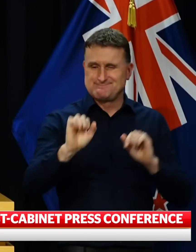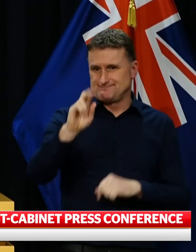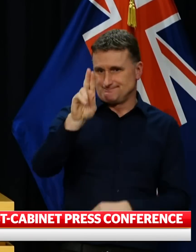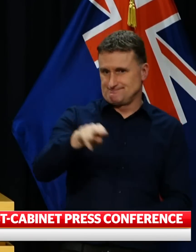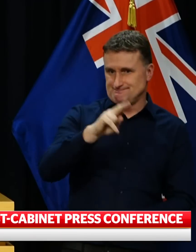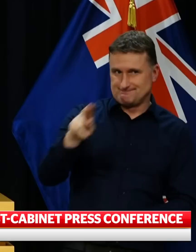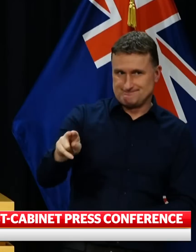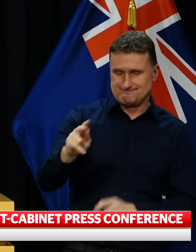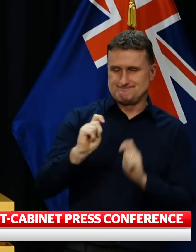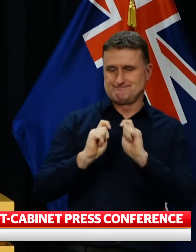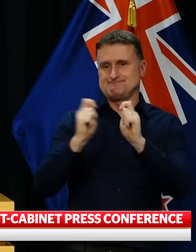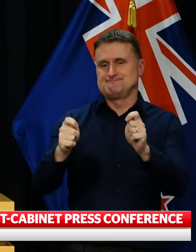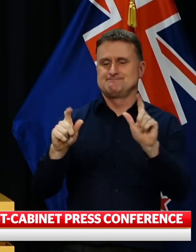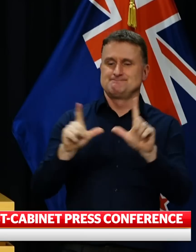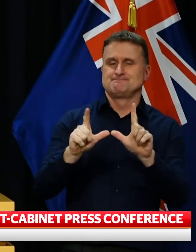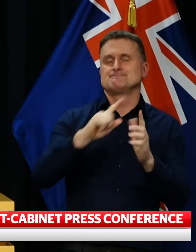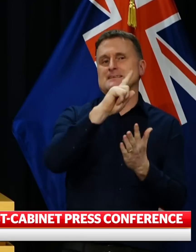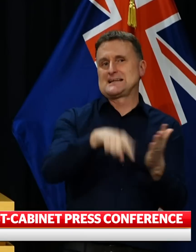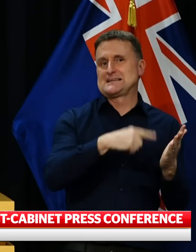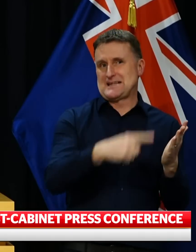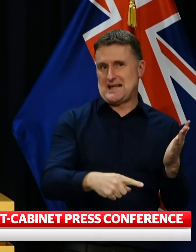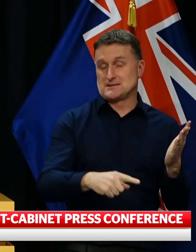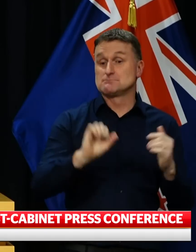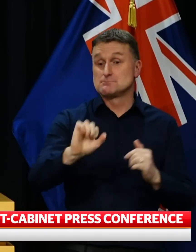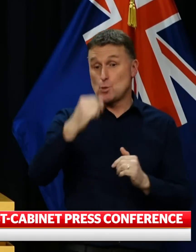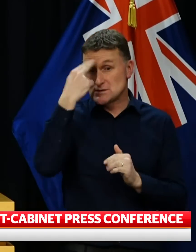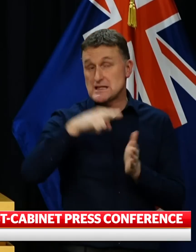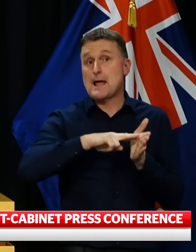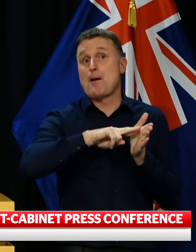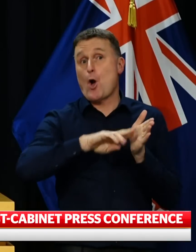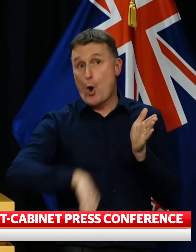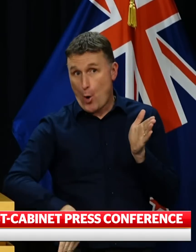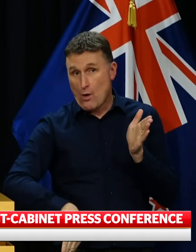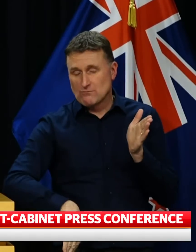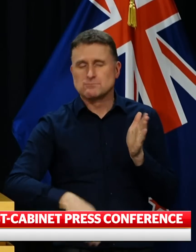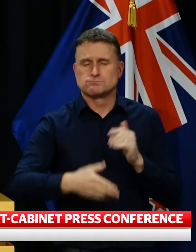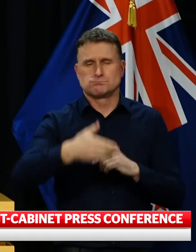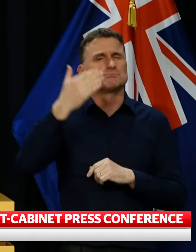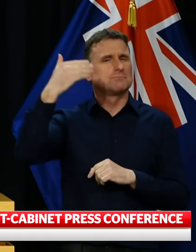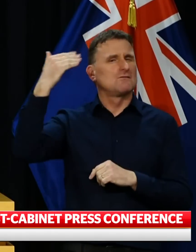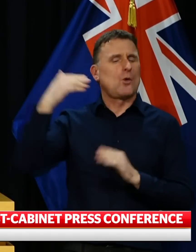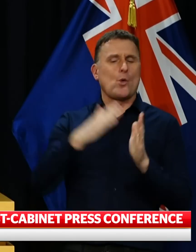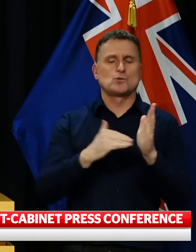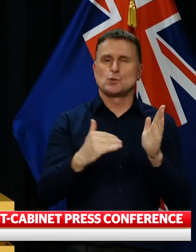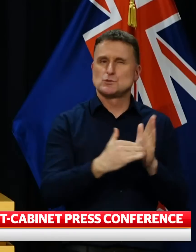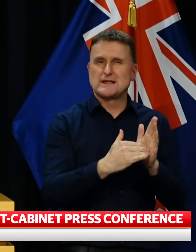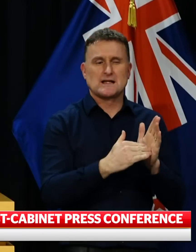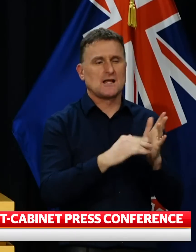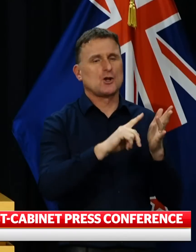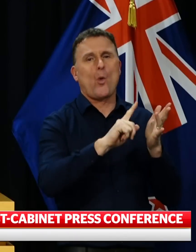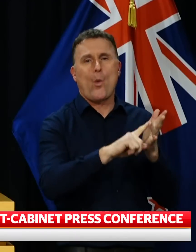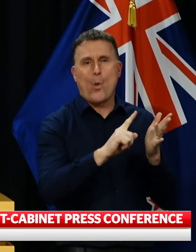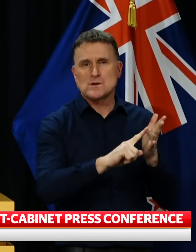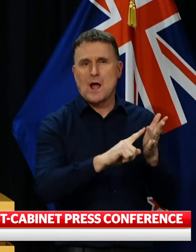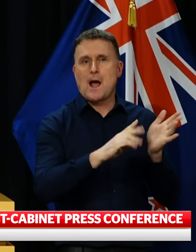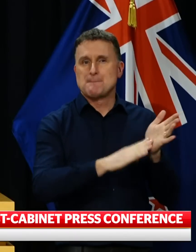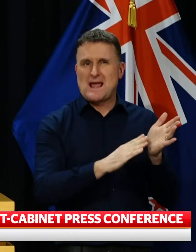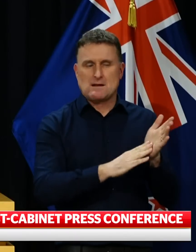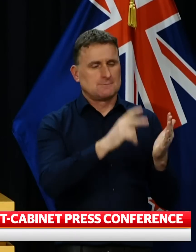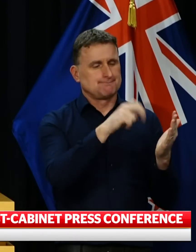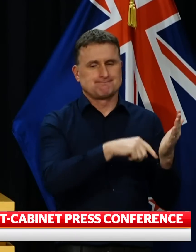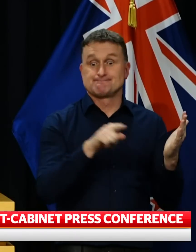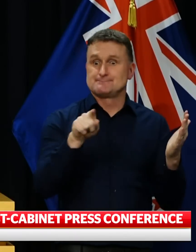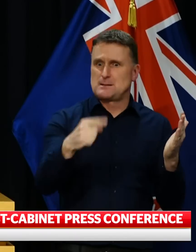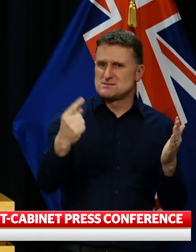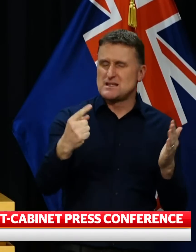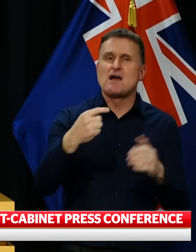Wallace's appointment as a Knight Companion of the New Zealand Order of Merit back in June. James Wallace was found guilty and imprisoned for